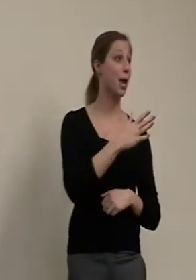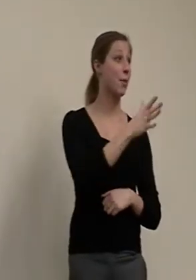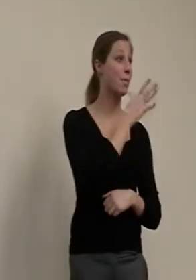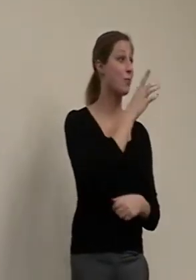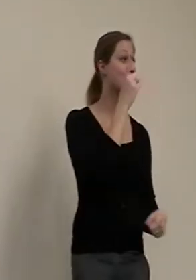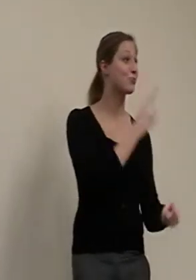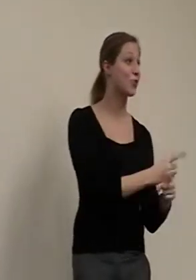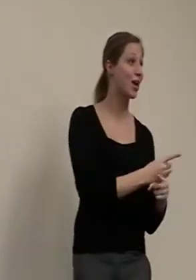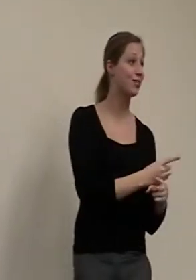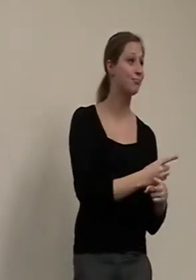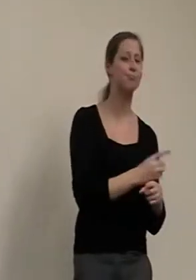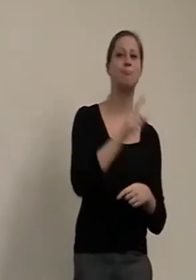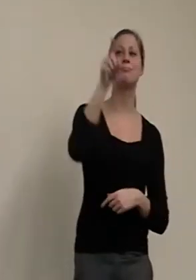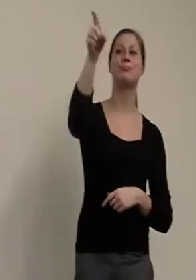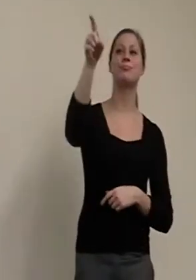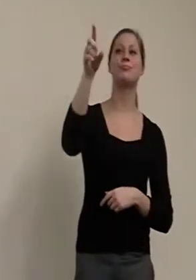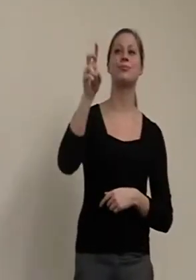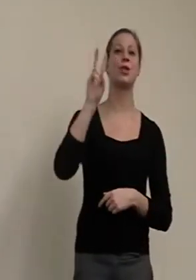Thanks. Thanks, Vanessa.